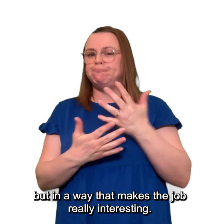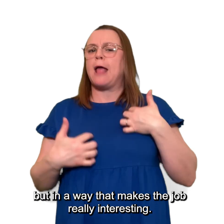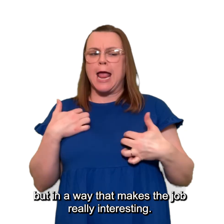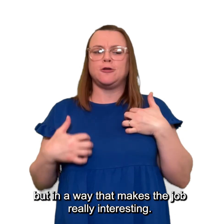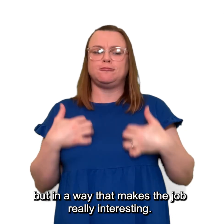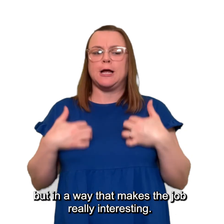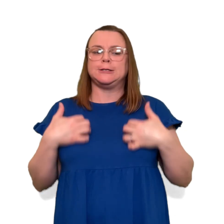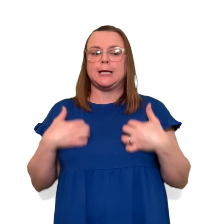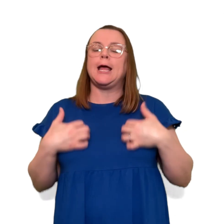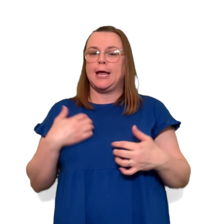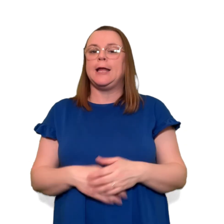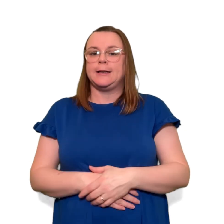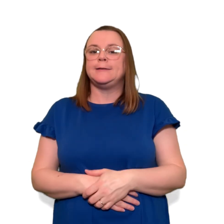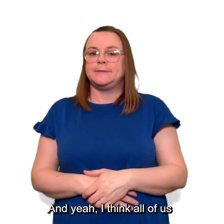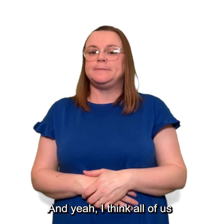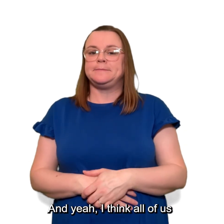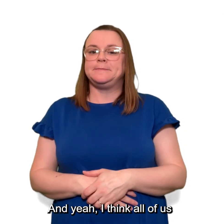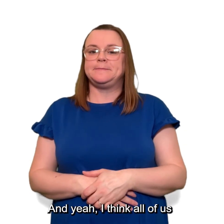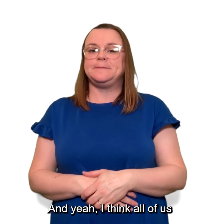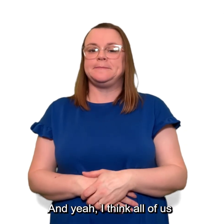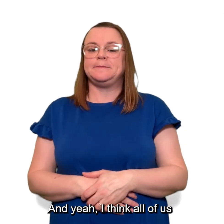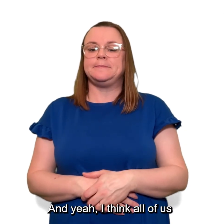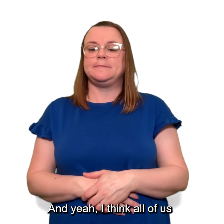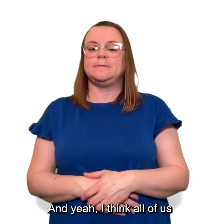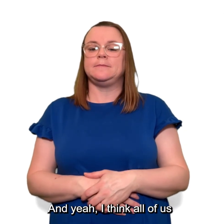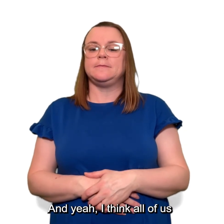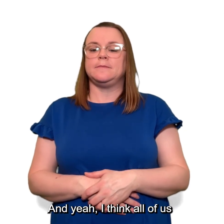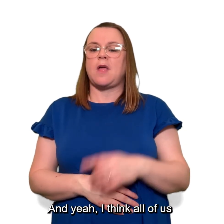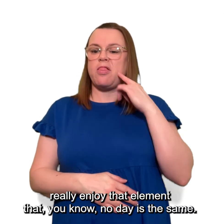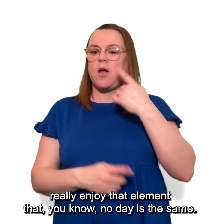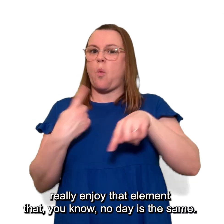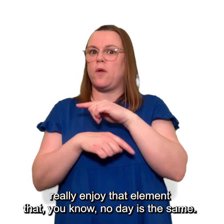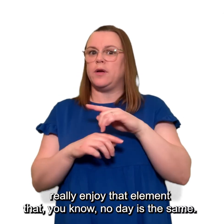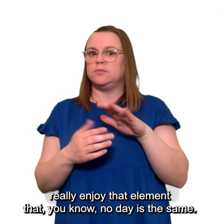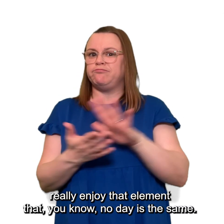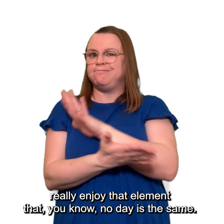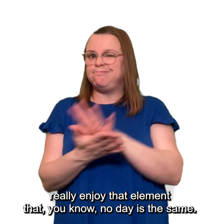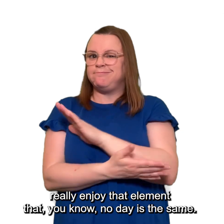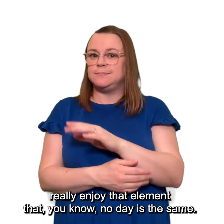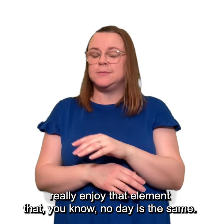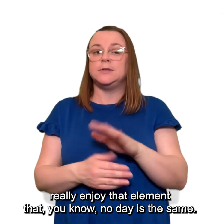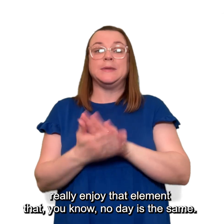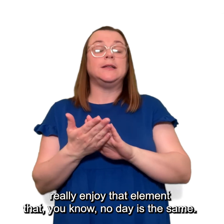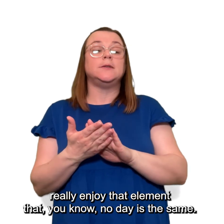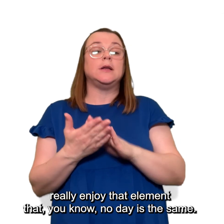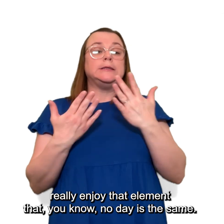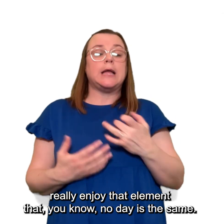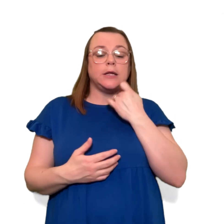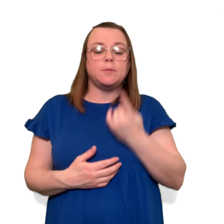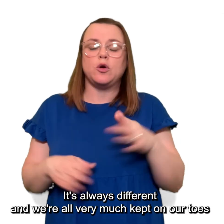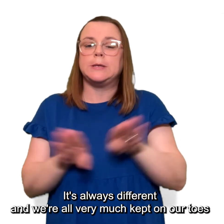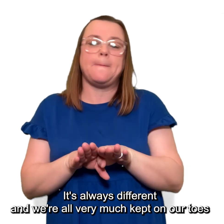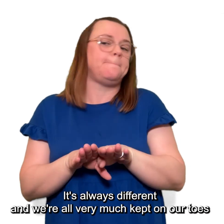job really interesting. And yeah, I think all of us really enjoy that element that, no day is the